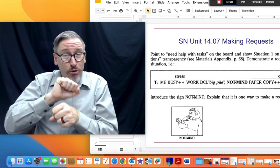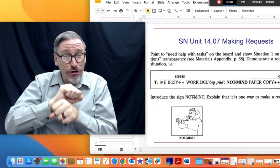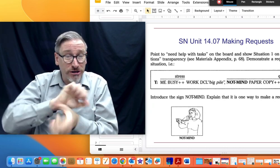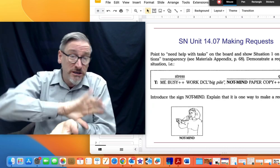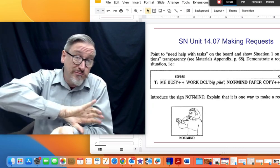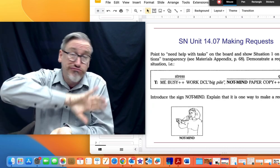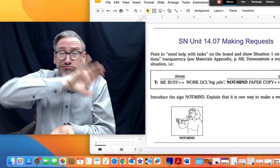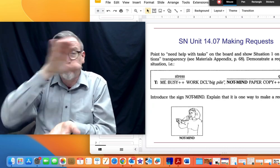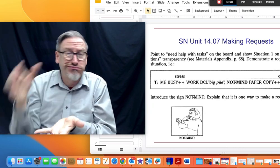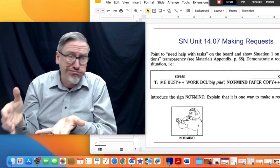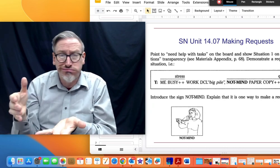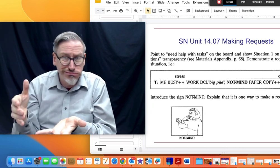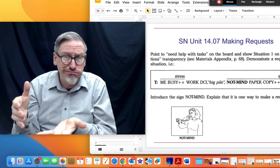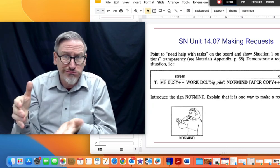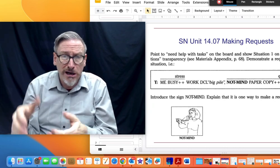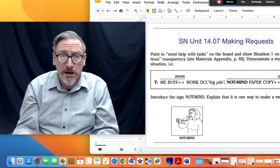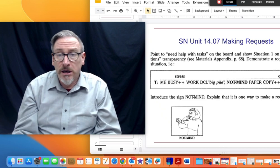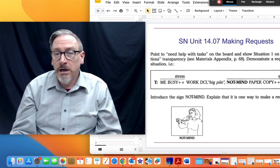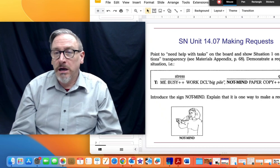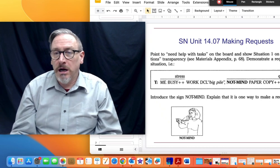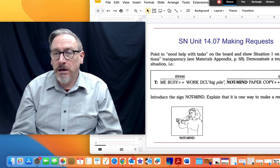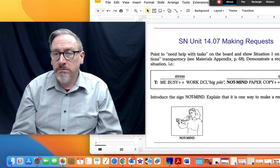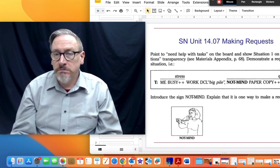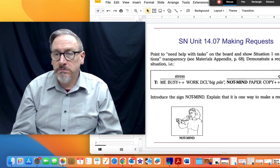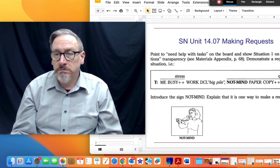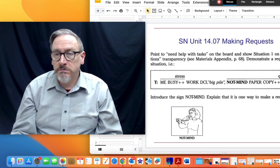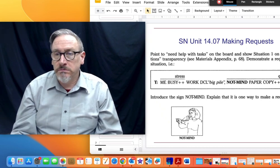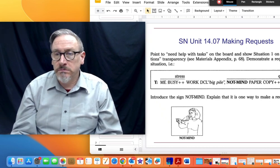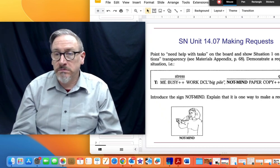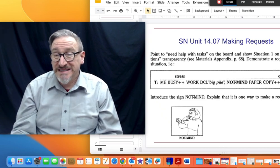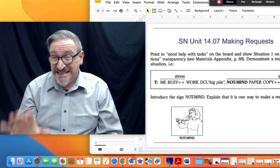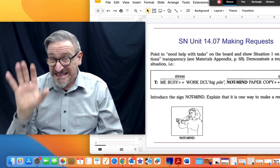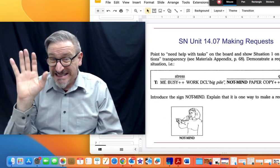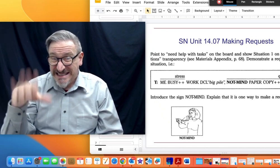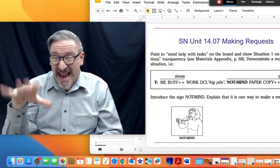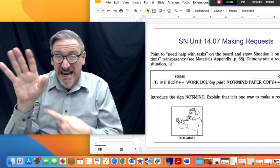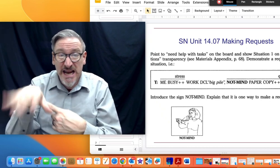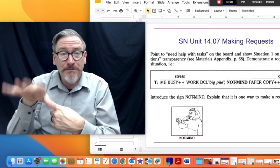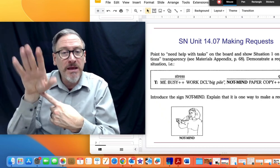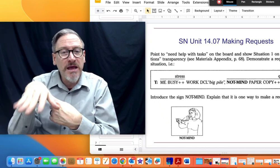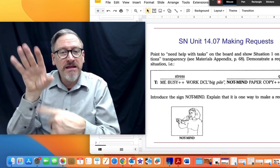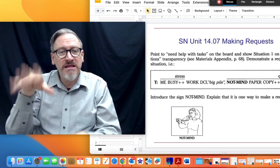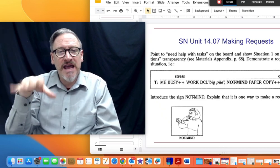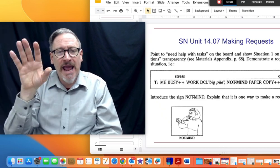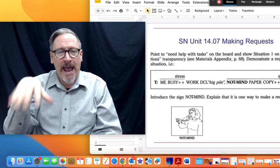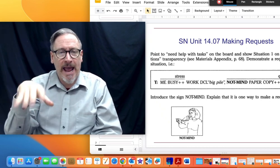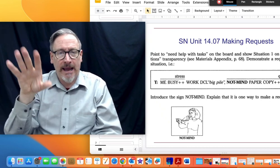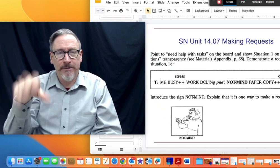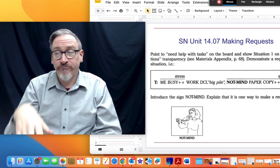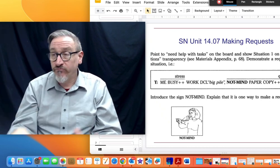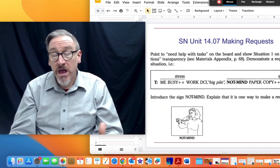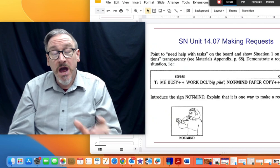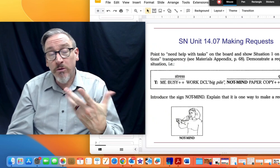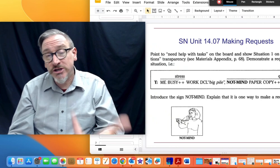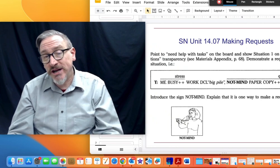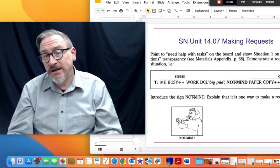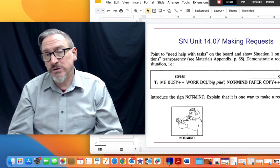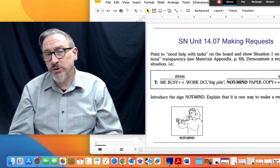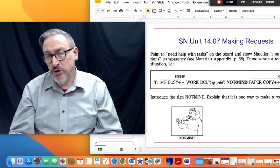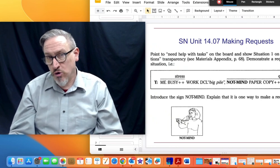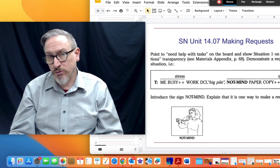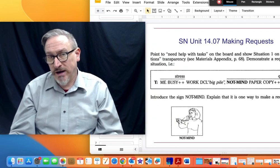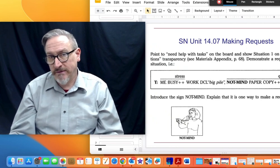my work. Um, and the hey. I want